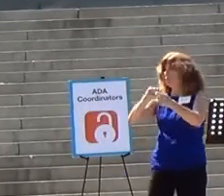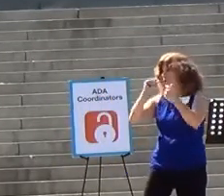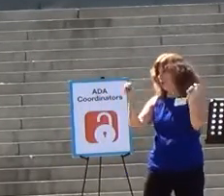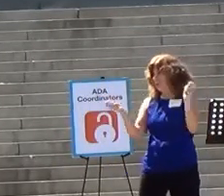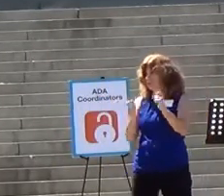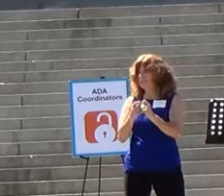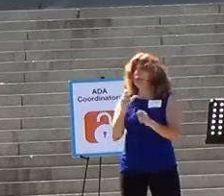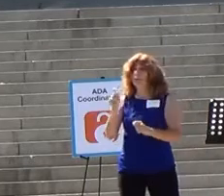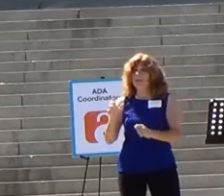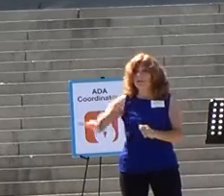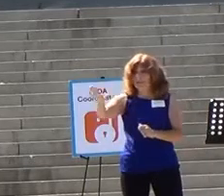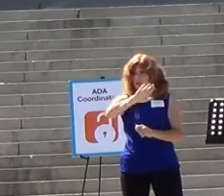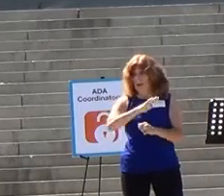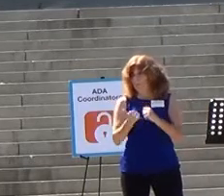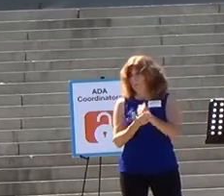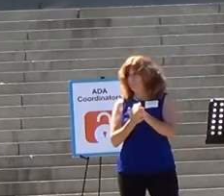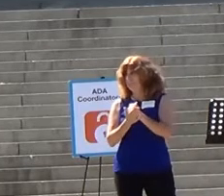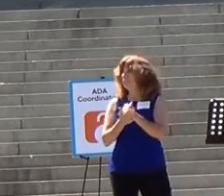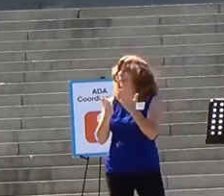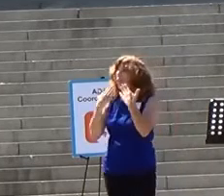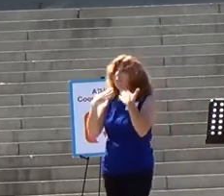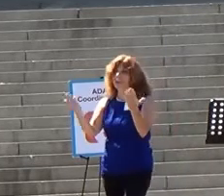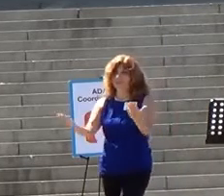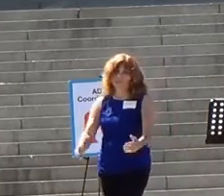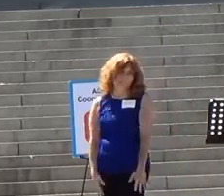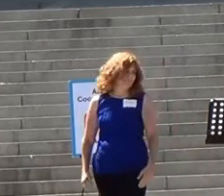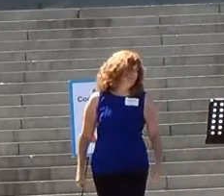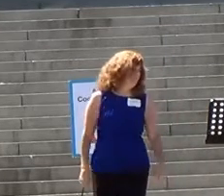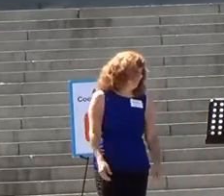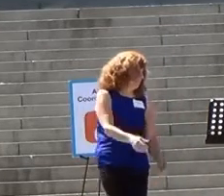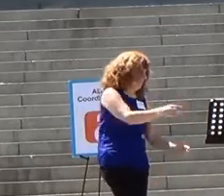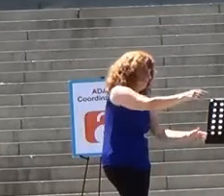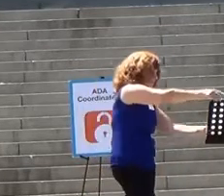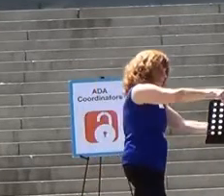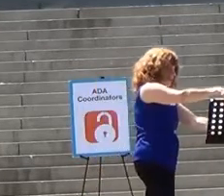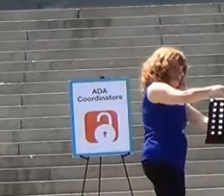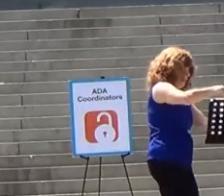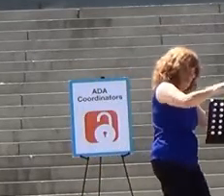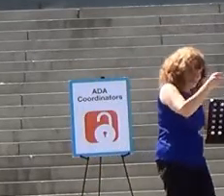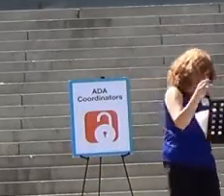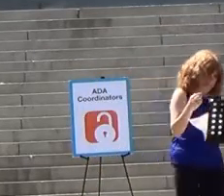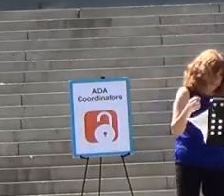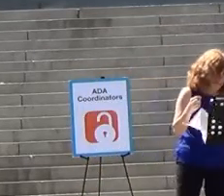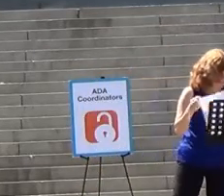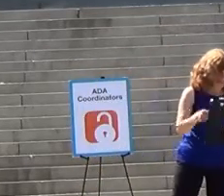are continually working to change this, and we need your help. Thank you.